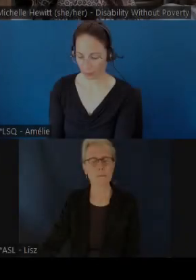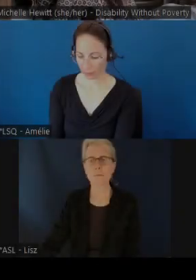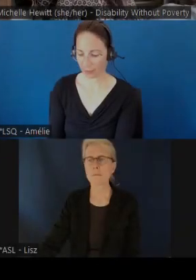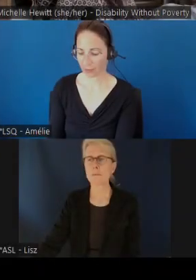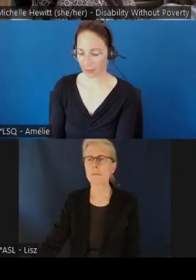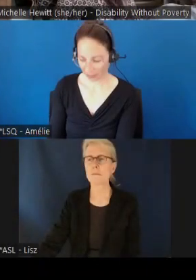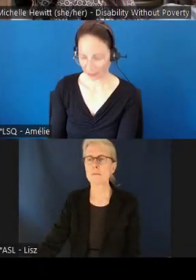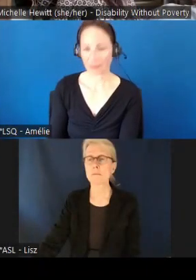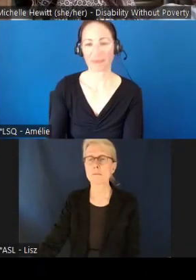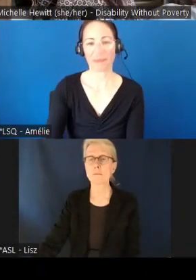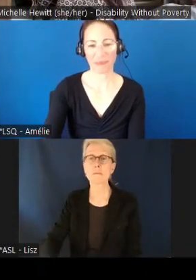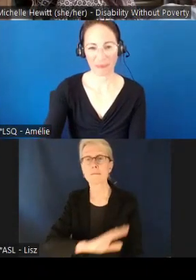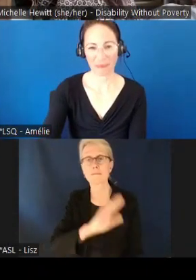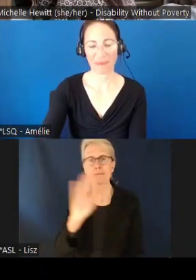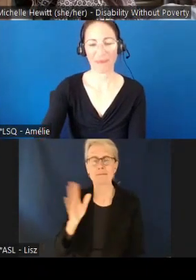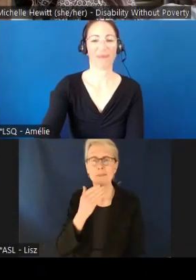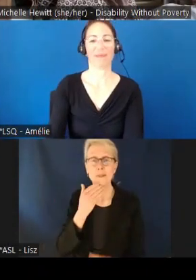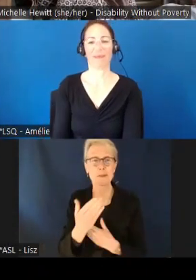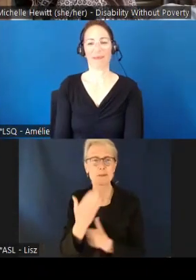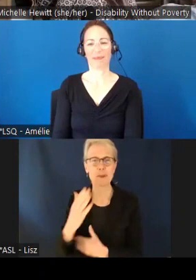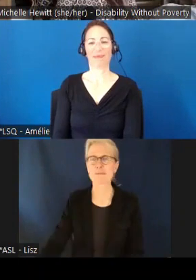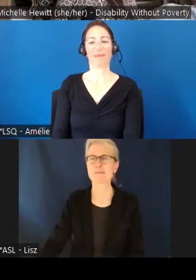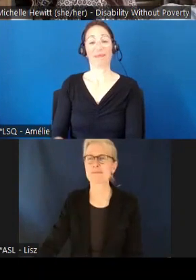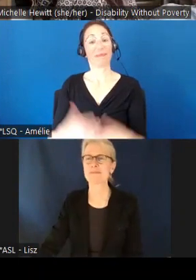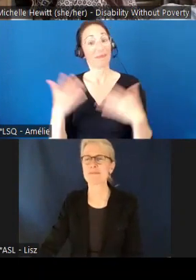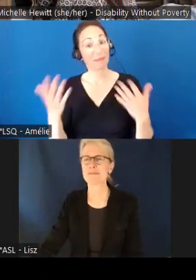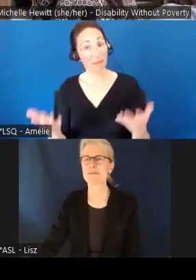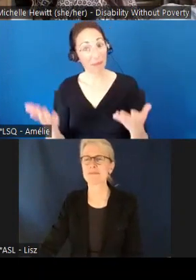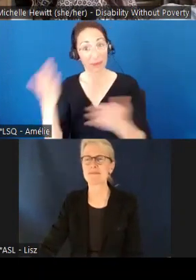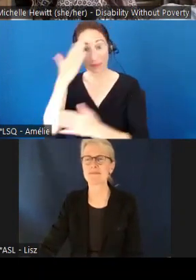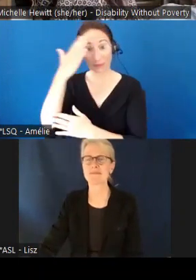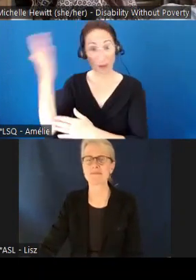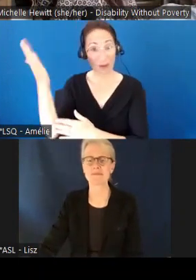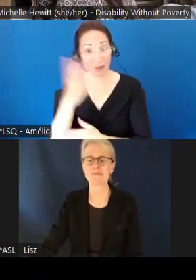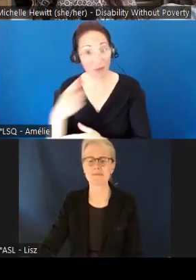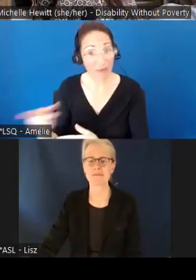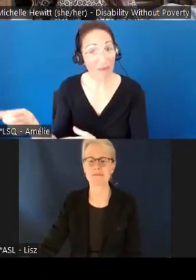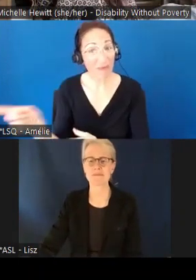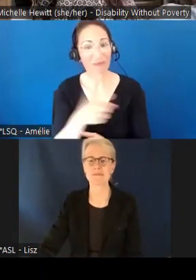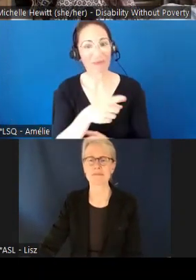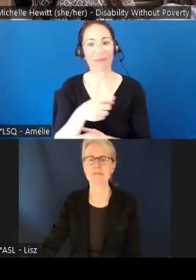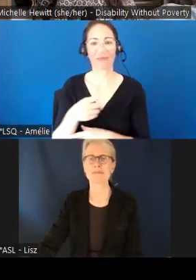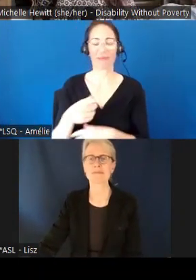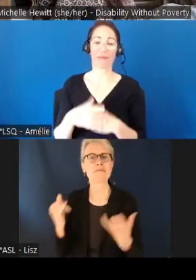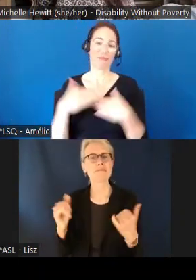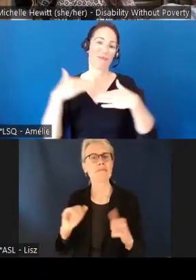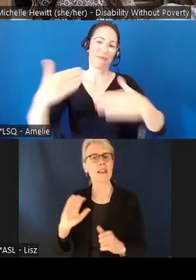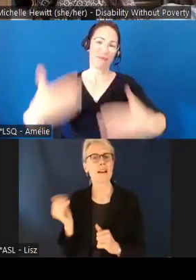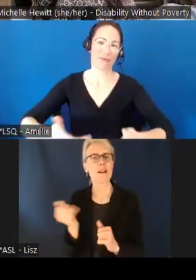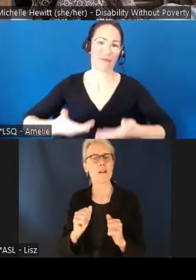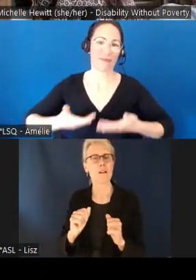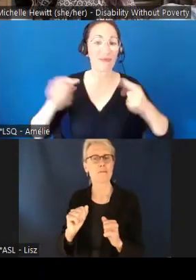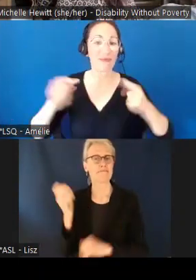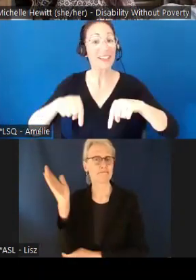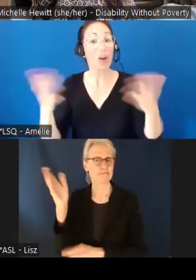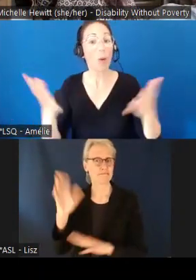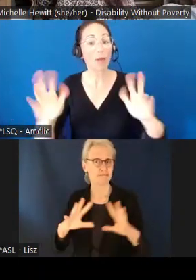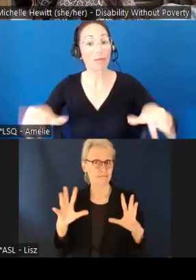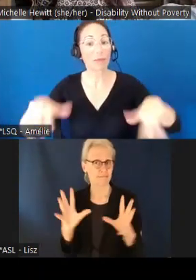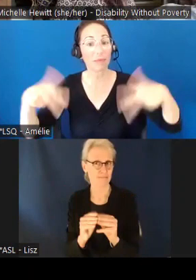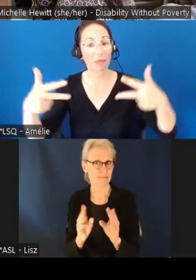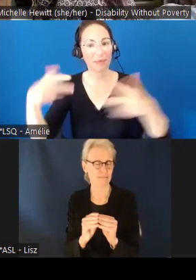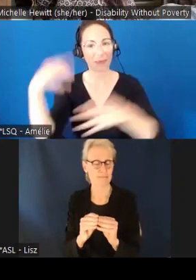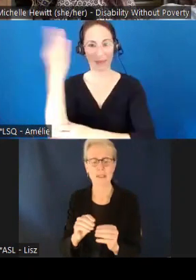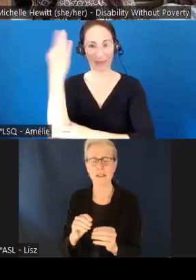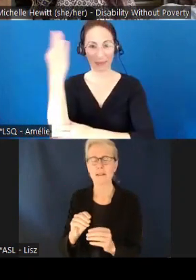Okay, good morning, everybody. Welcome to today's webinar, which is about the Canada